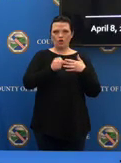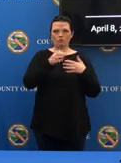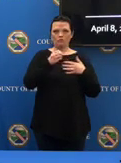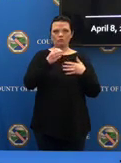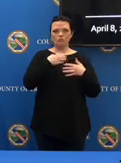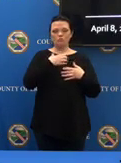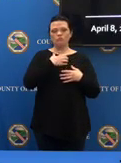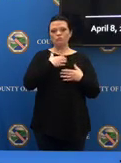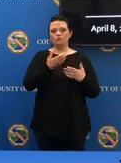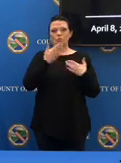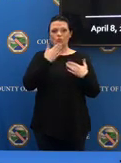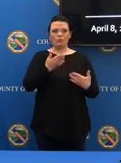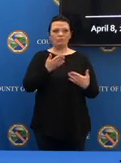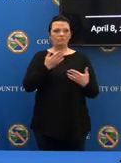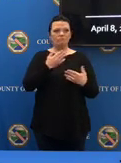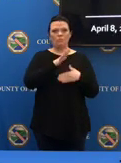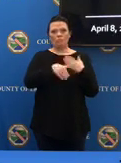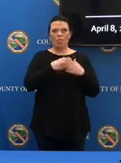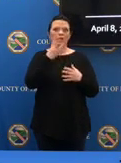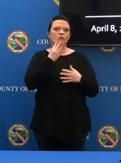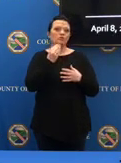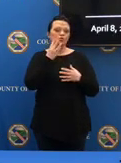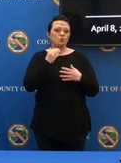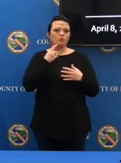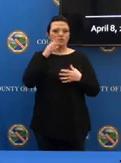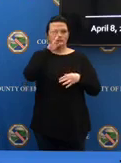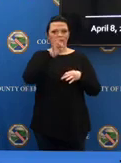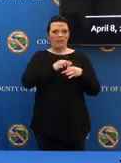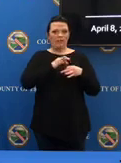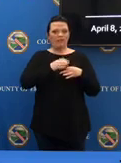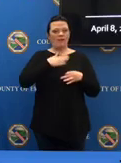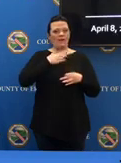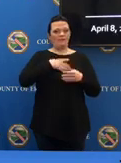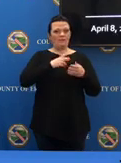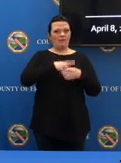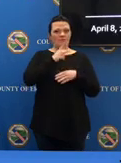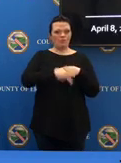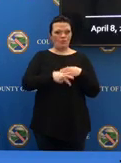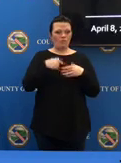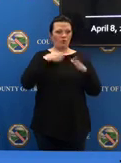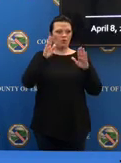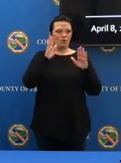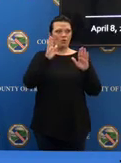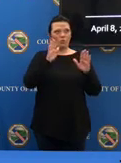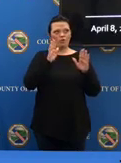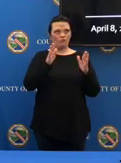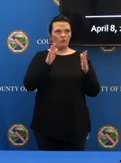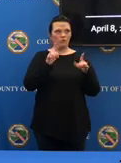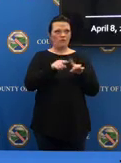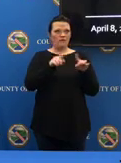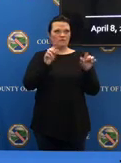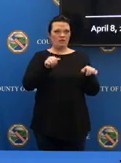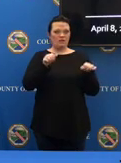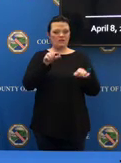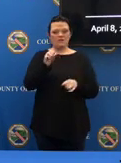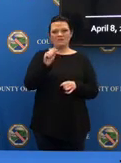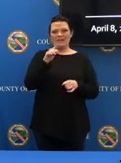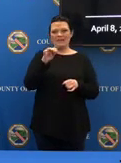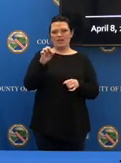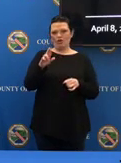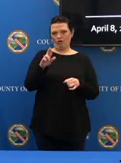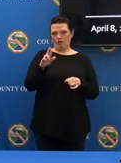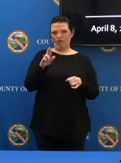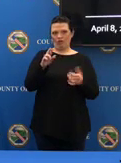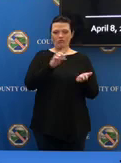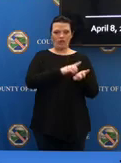Jewish faith a happy Passover and a wonderful, as good as wonderful possible Seder as you can have. The doctor and I